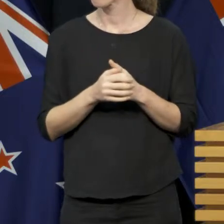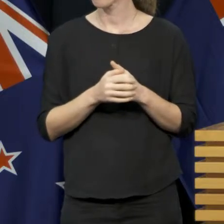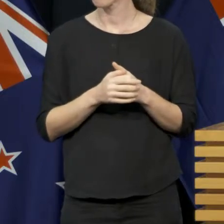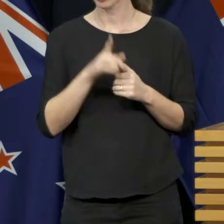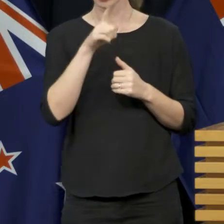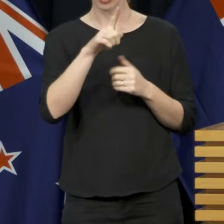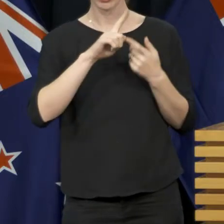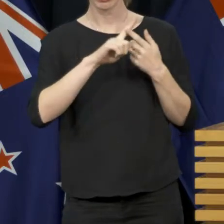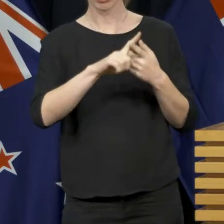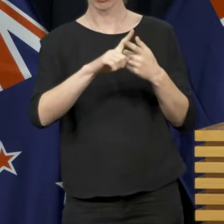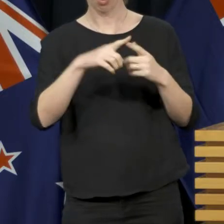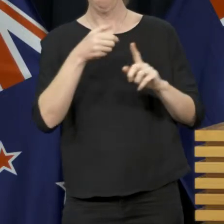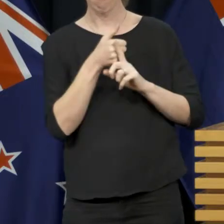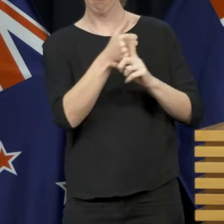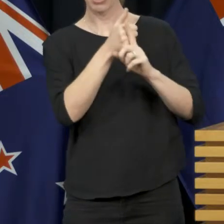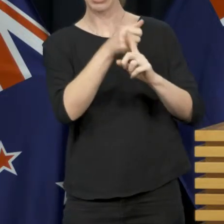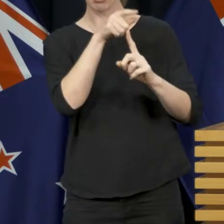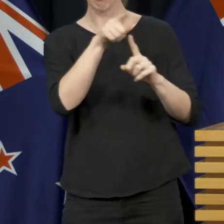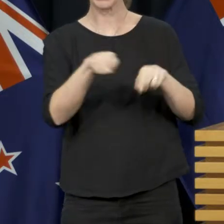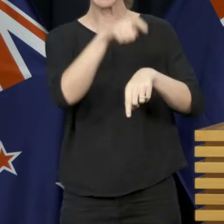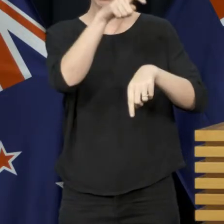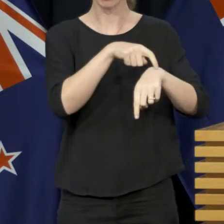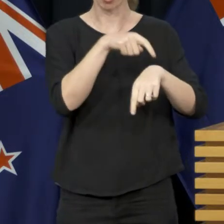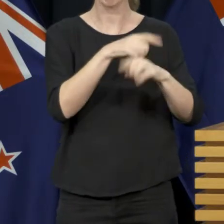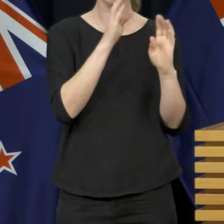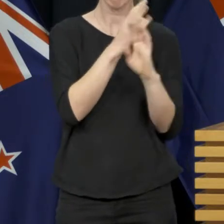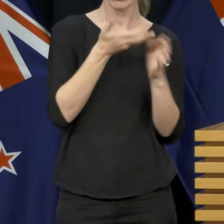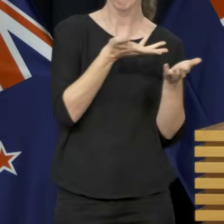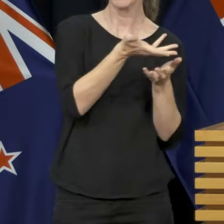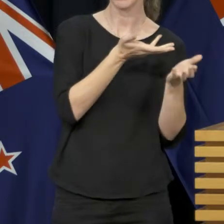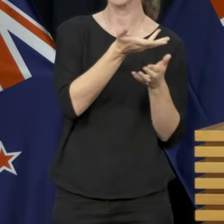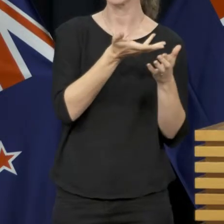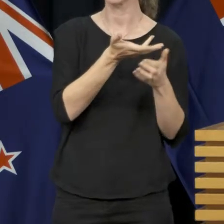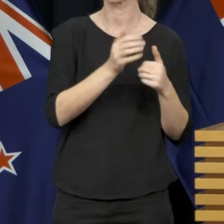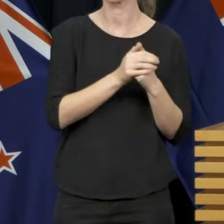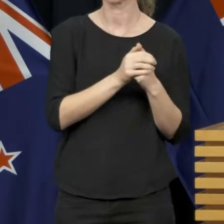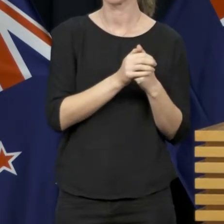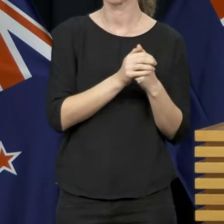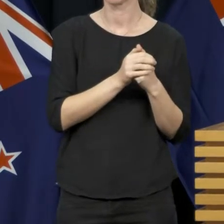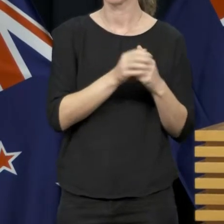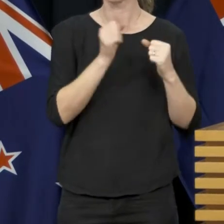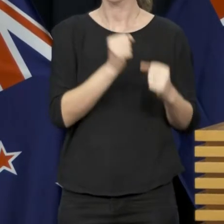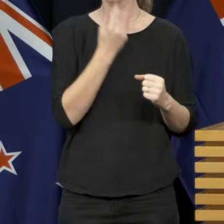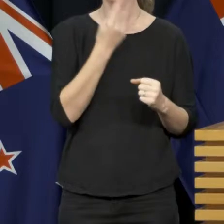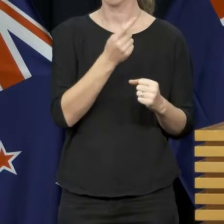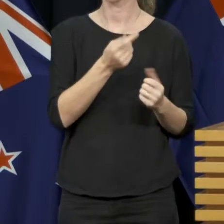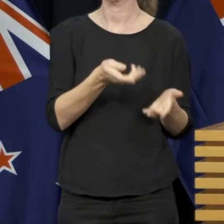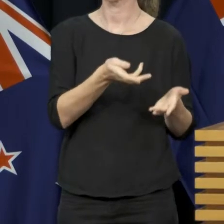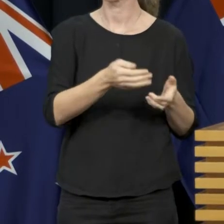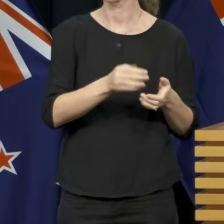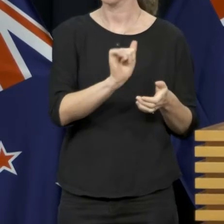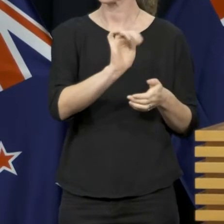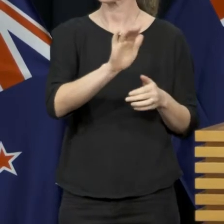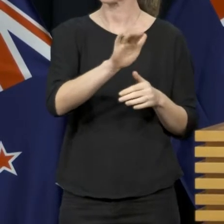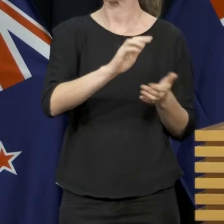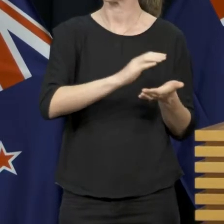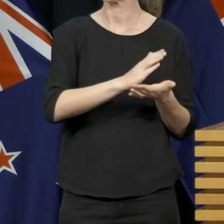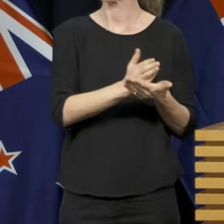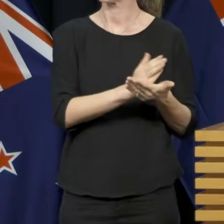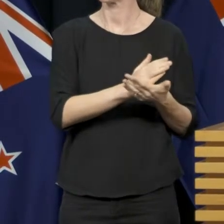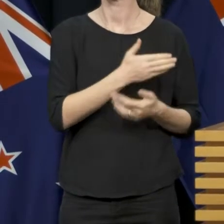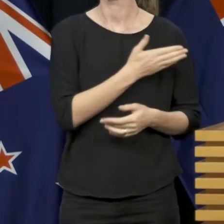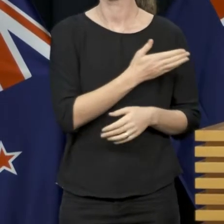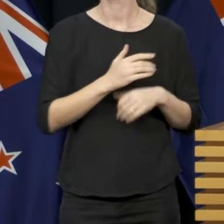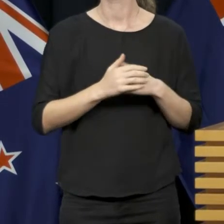publicly backing him while you were having conversations where you were obviously, giving strong signals about his future? Yeah, as I